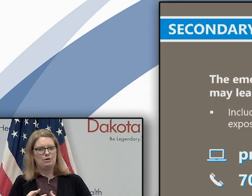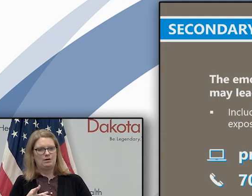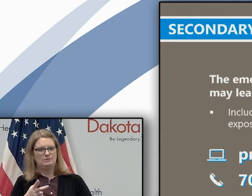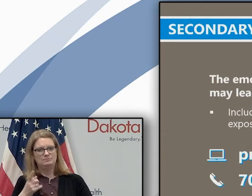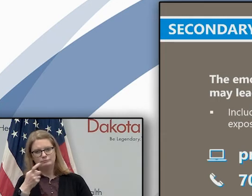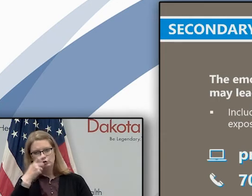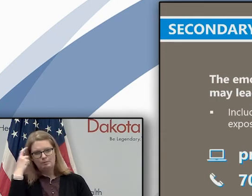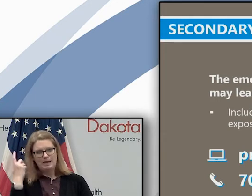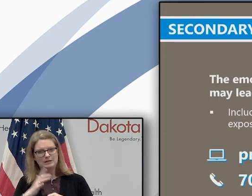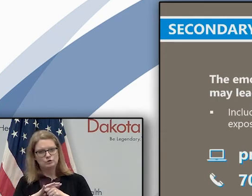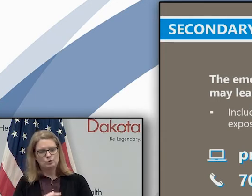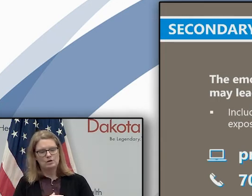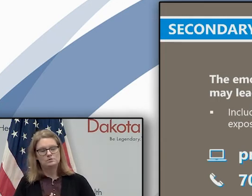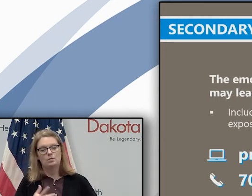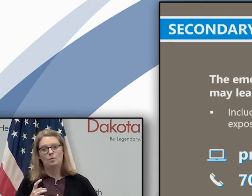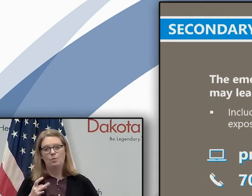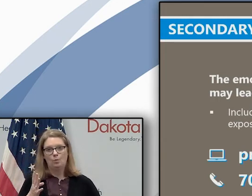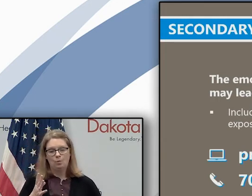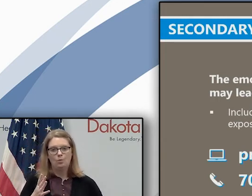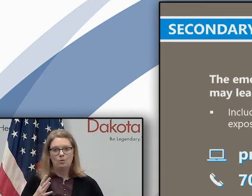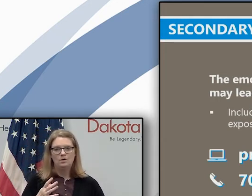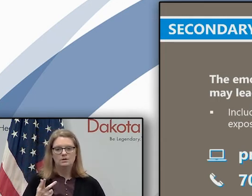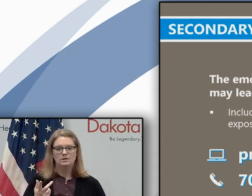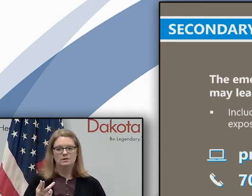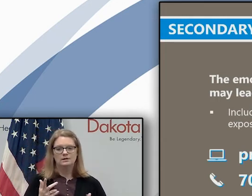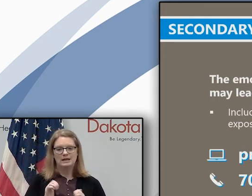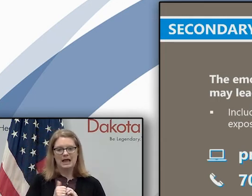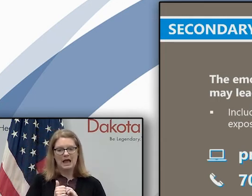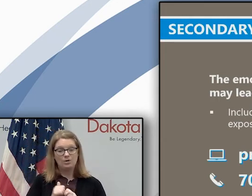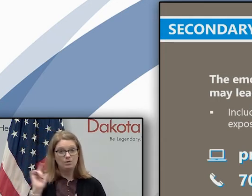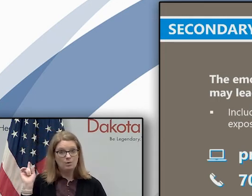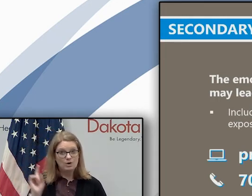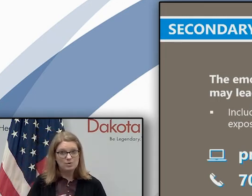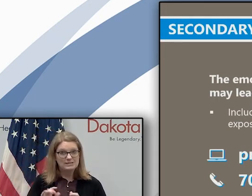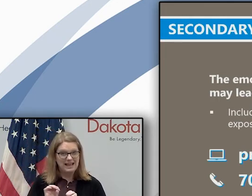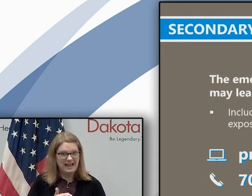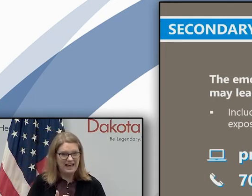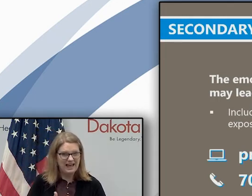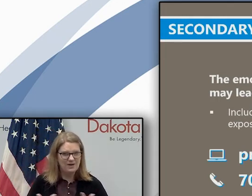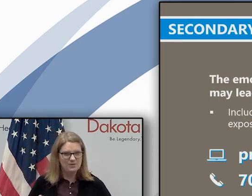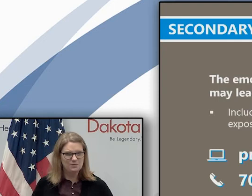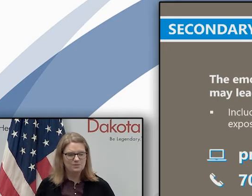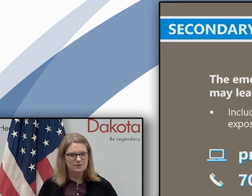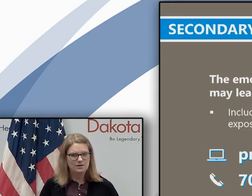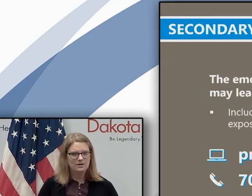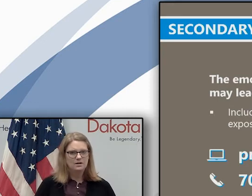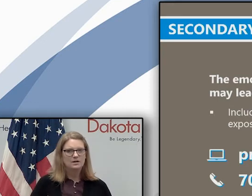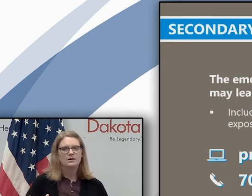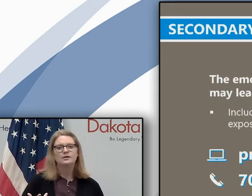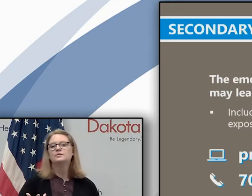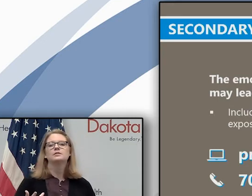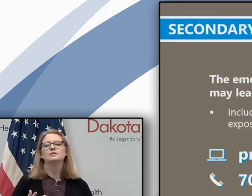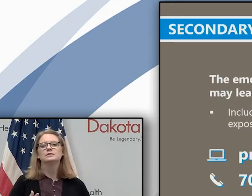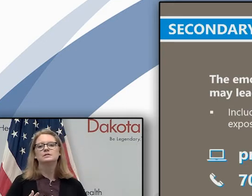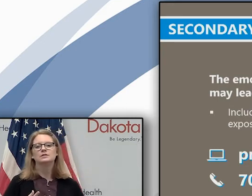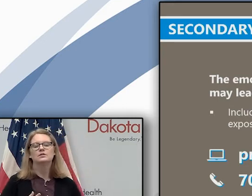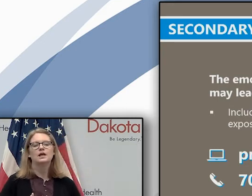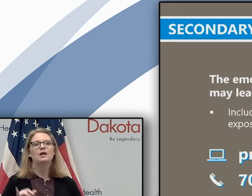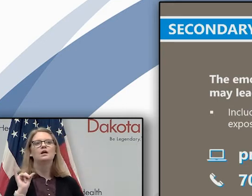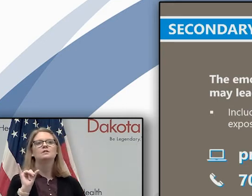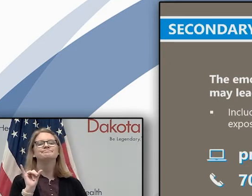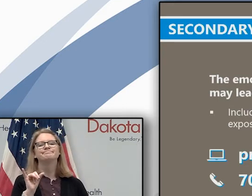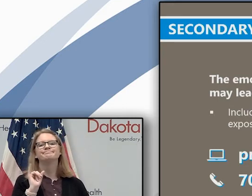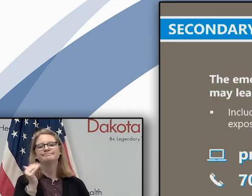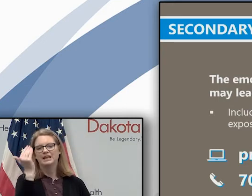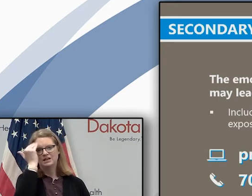stress. Some ways to know and to manage and reduce secondary traumatic stress reactions include acknowledging